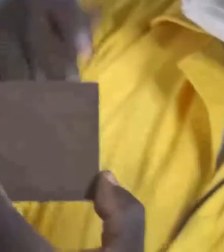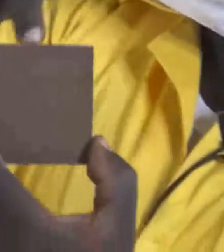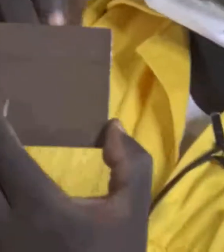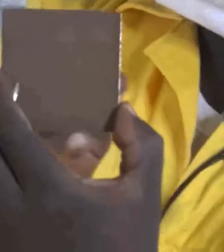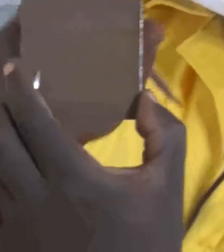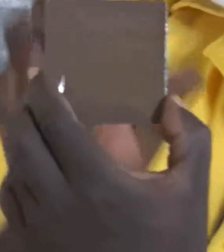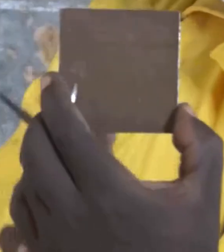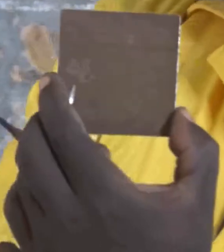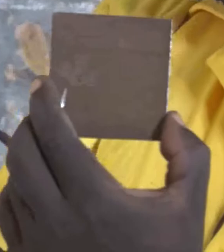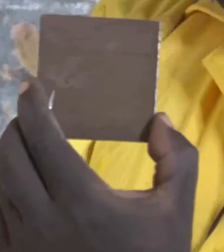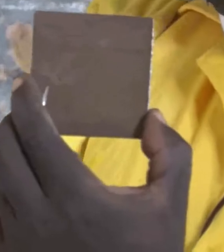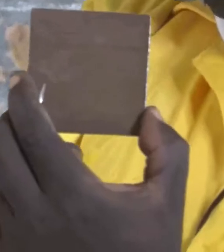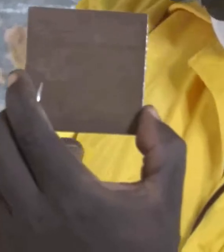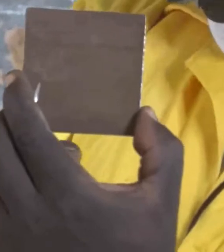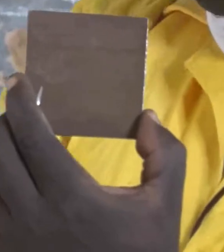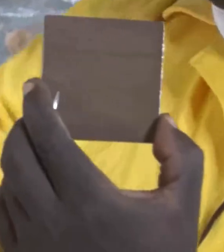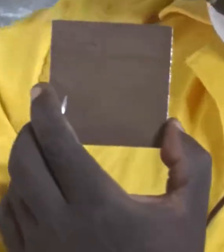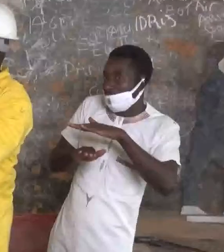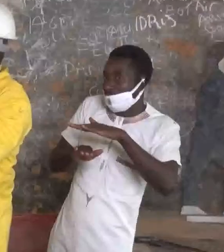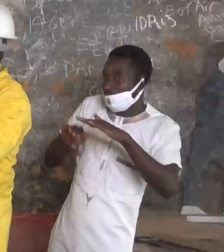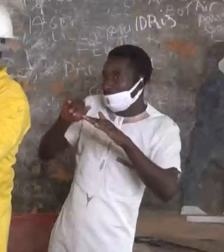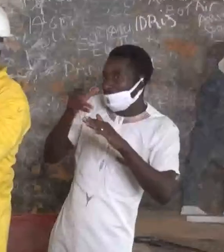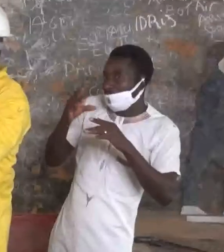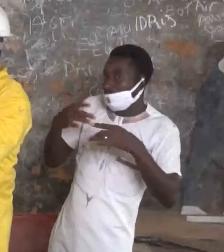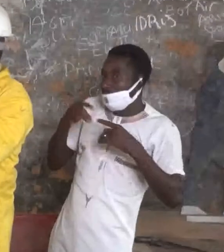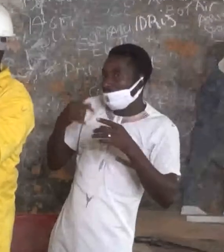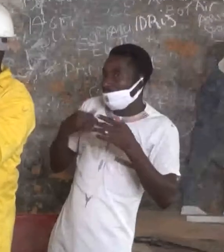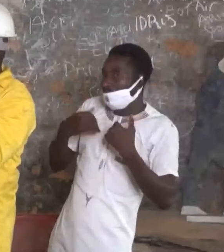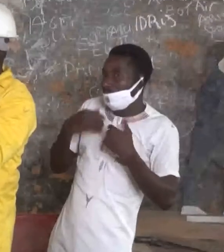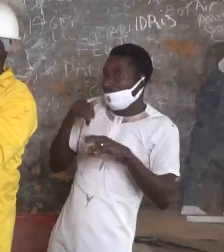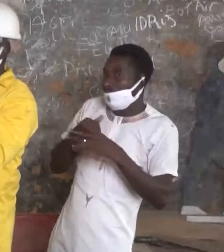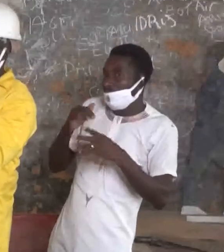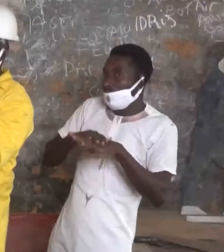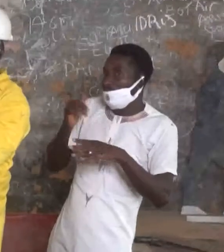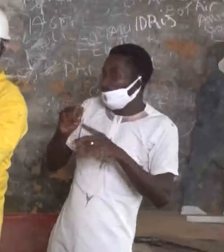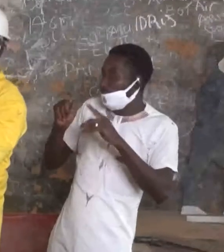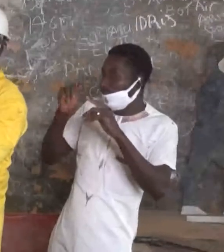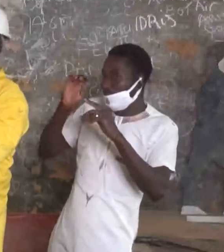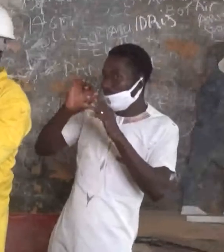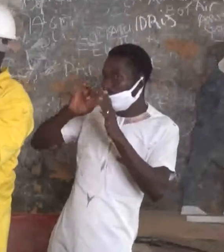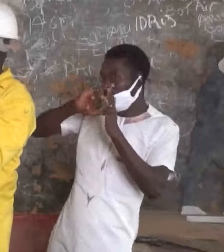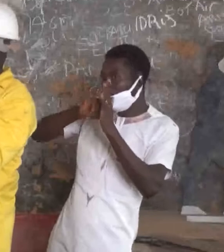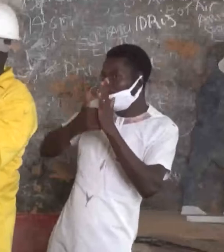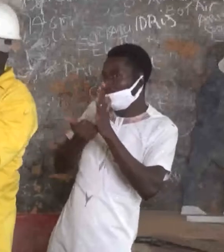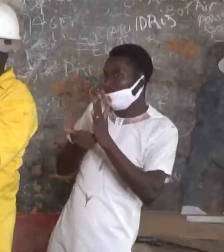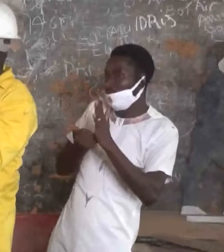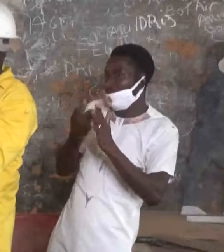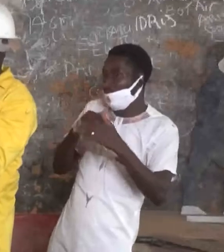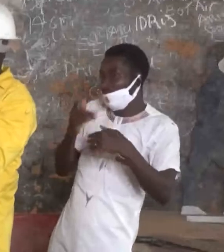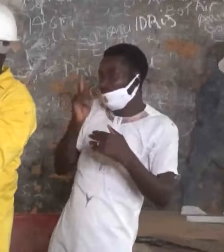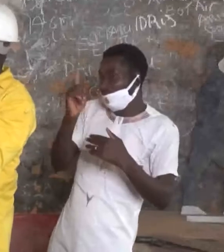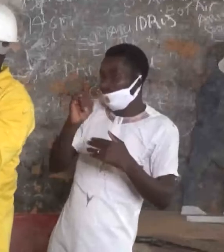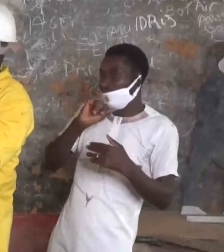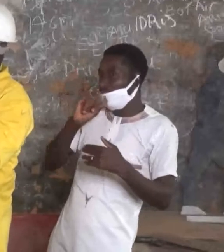leaving 50 downward, just like we have it on the diagram. Now, the next measurement we need to take cognizance